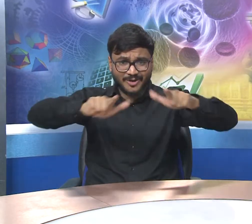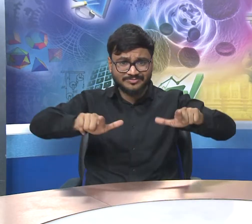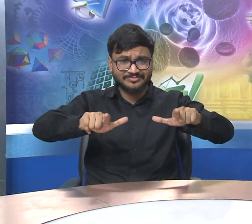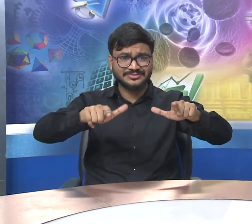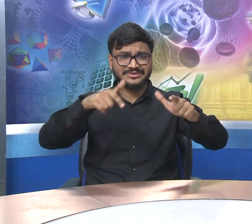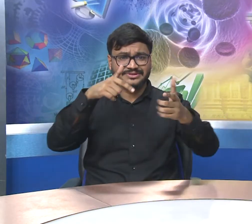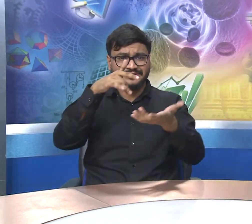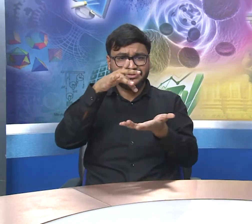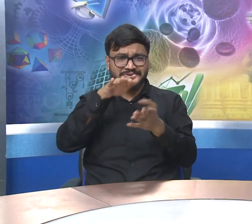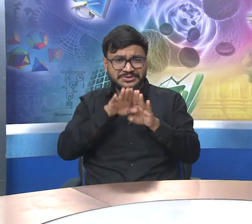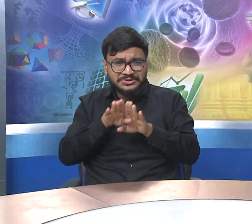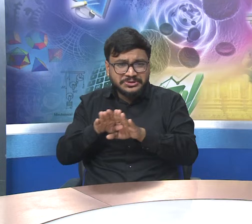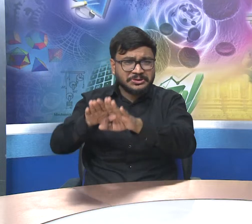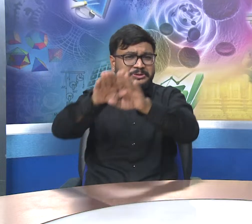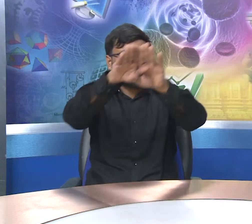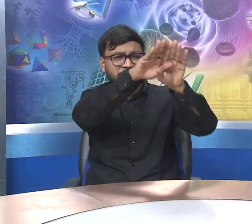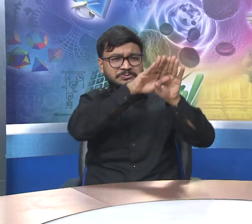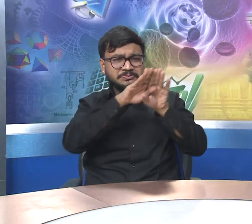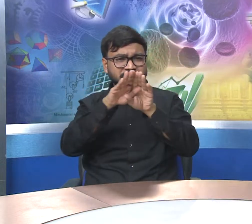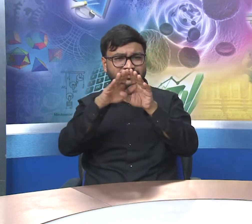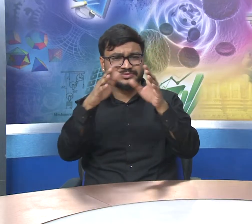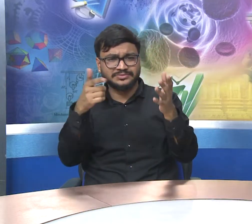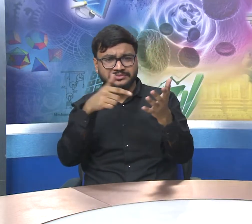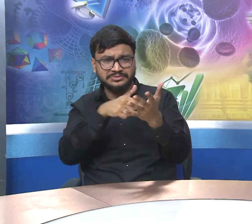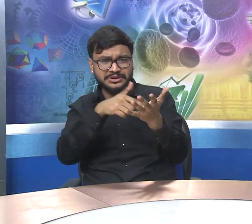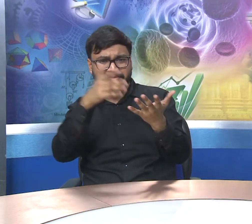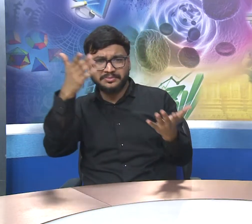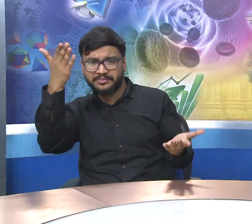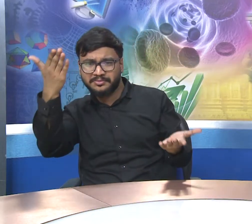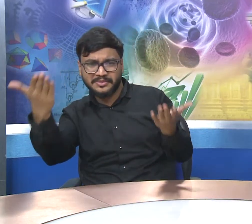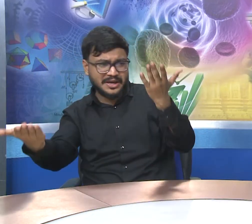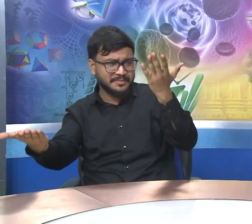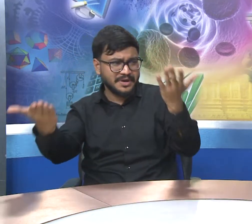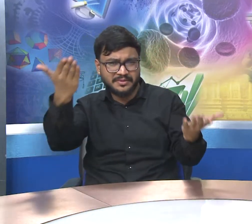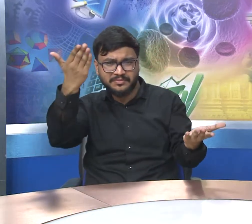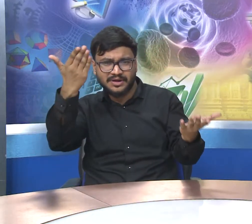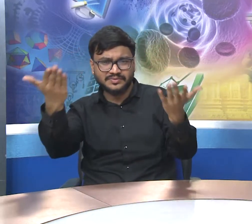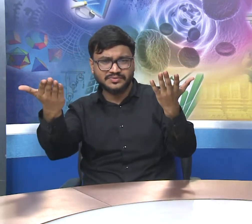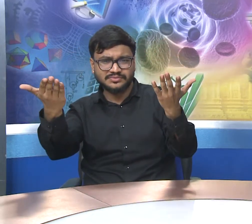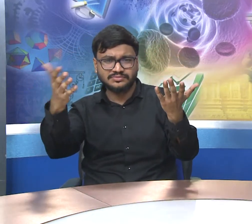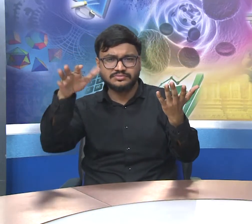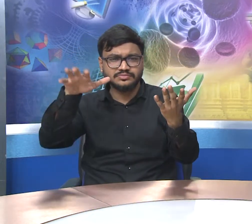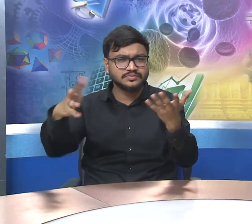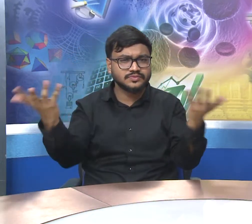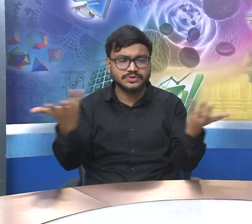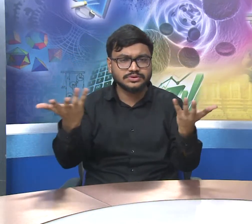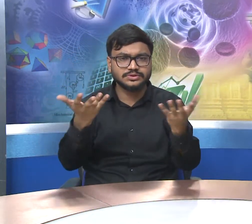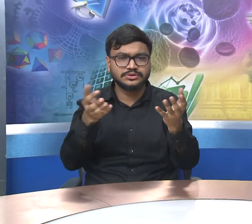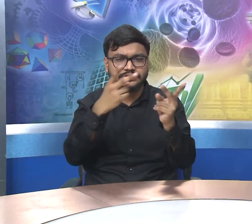We will learn about the standardization of sign language, comparing different situations.